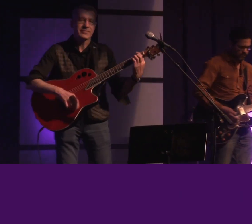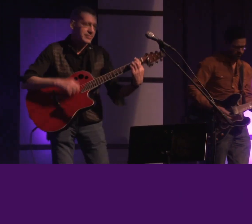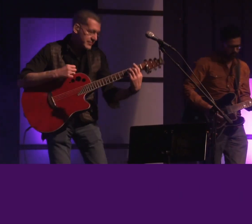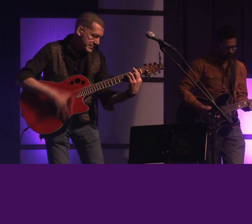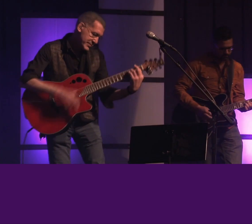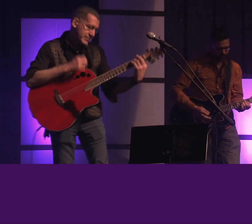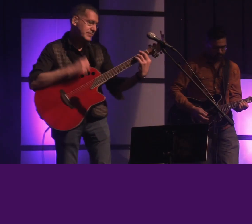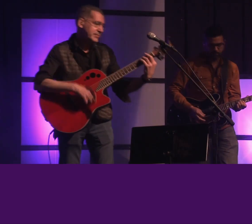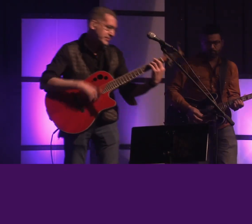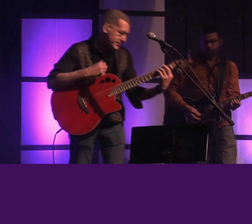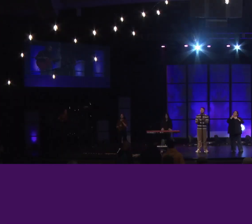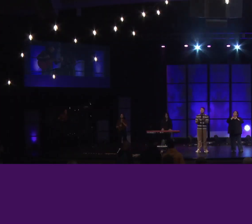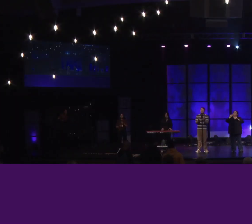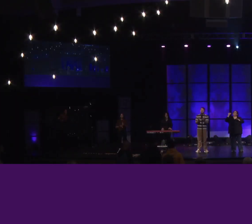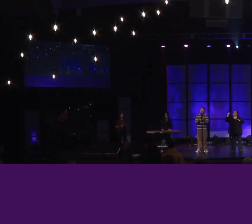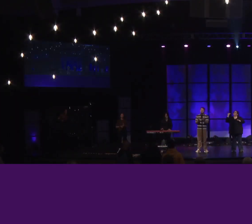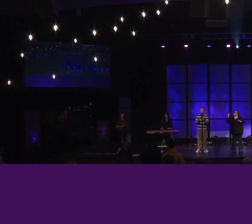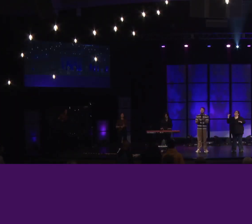thought you